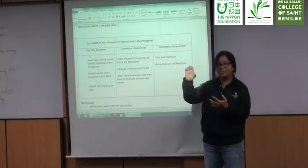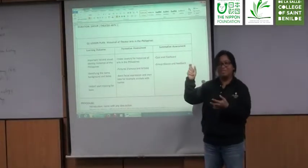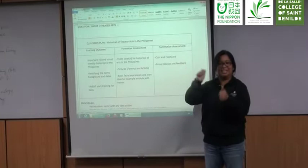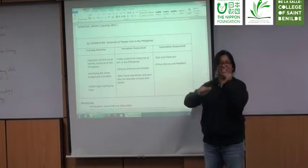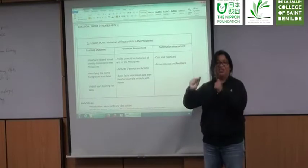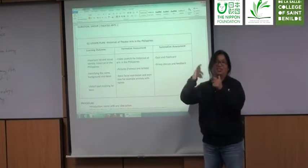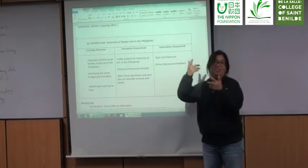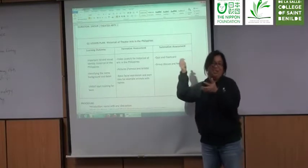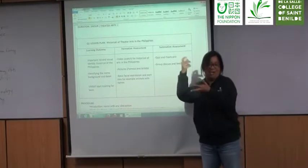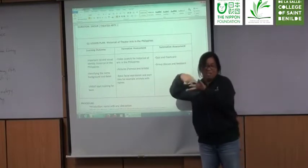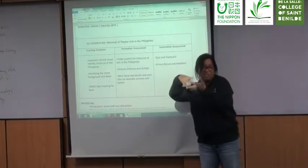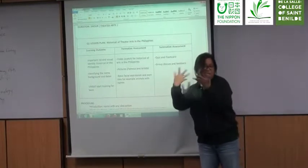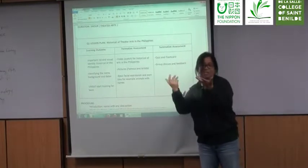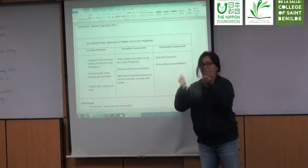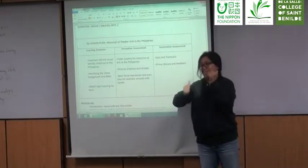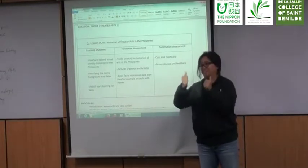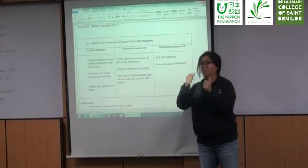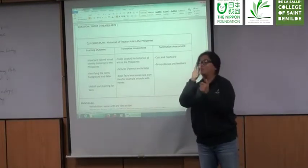Famous